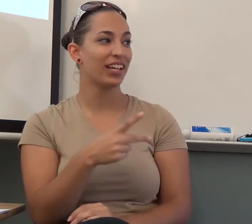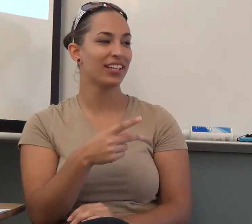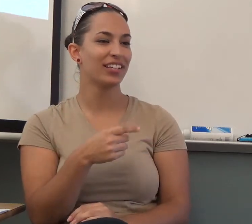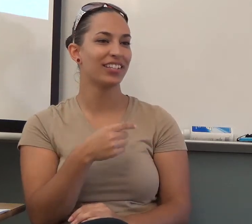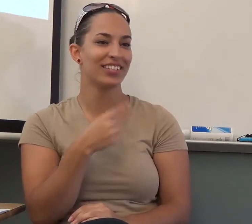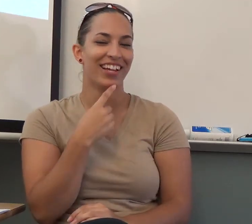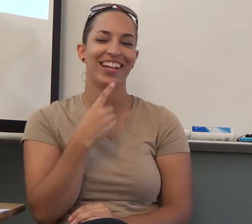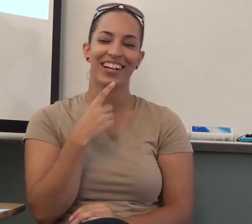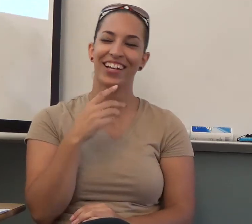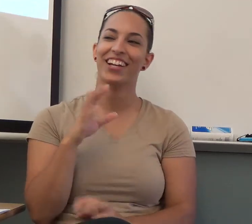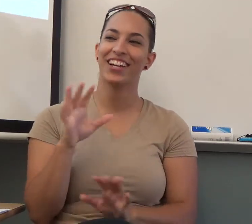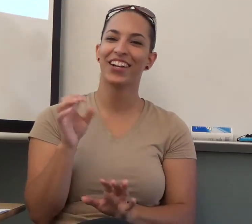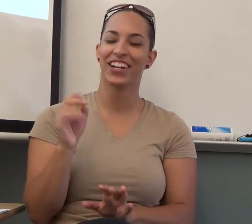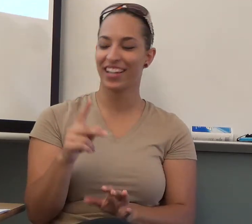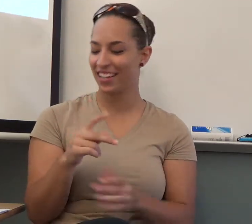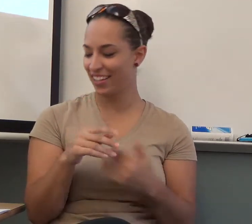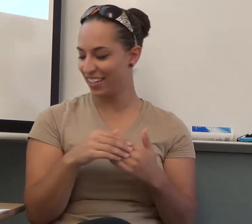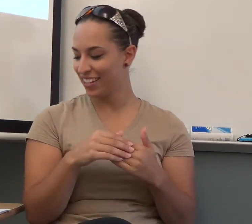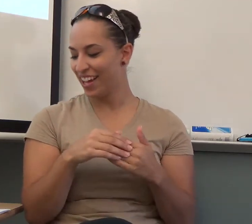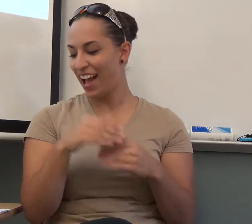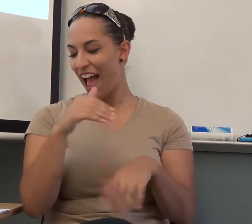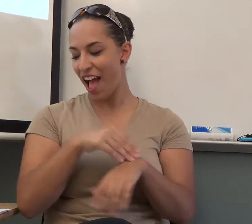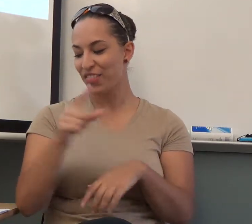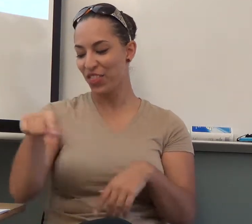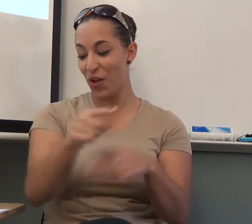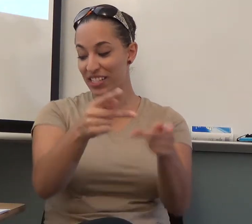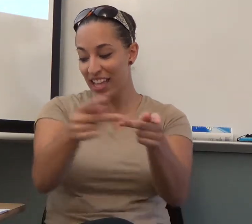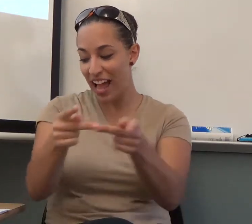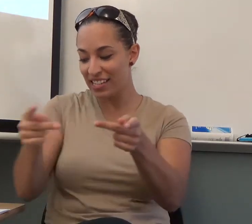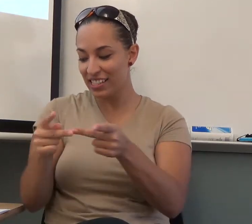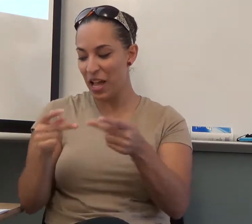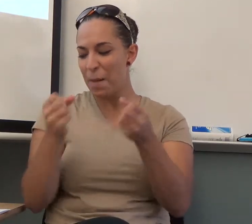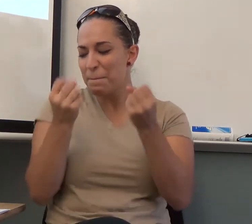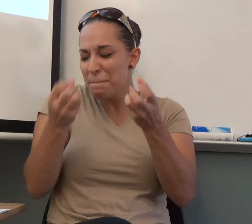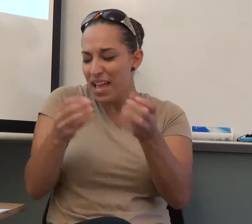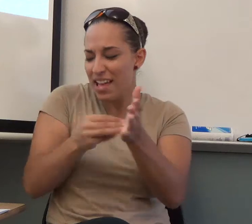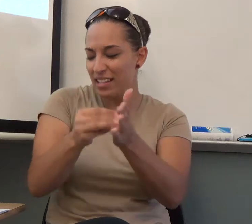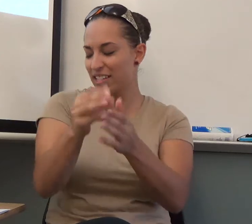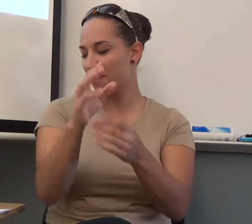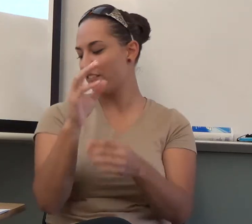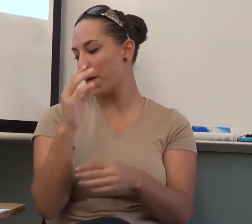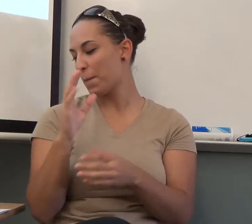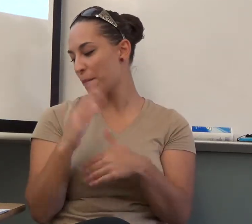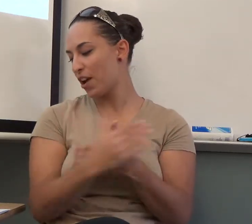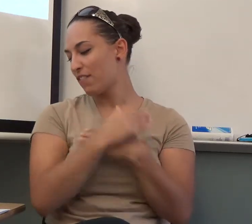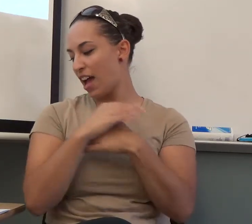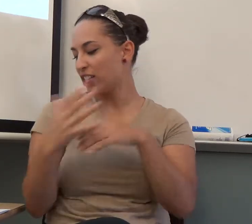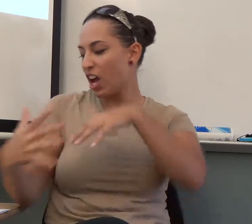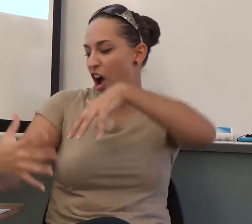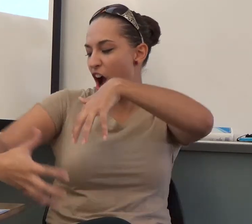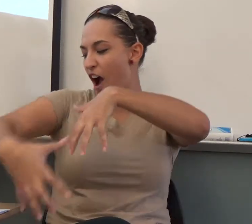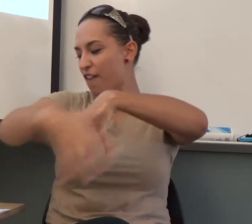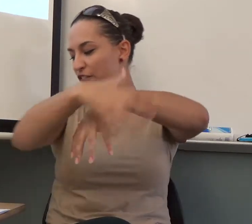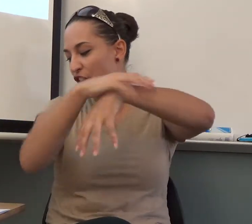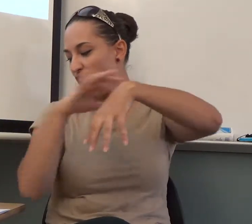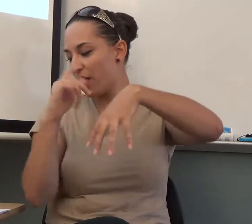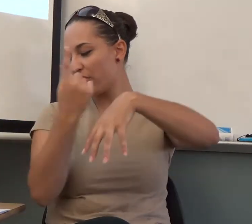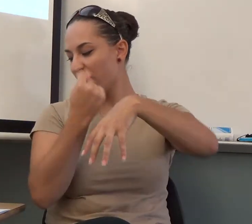At those sites, million butterflies cover the giant fir tree until no green from the tree is visible. All